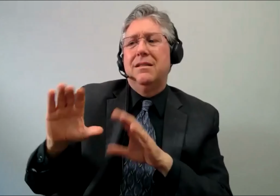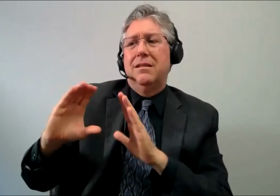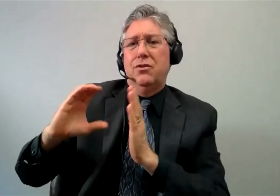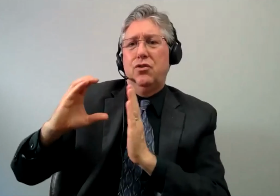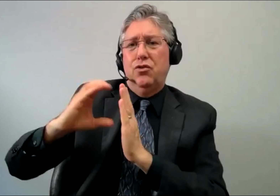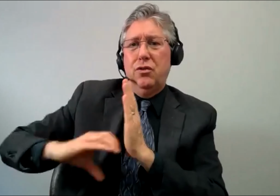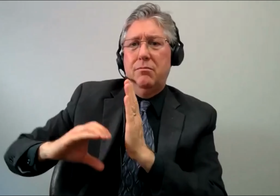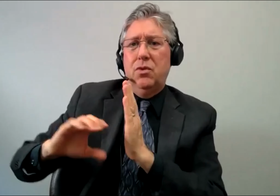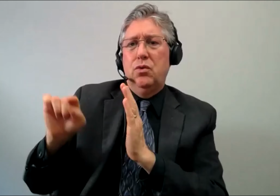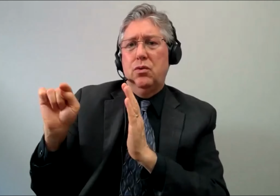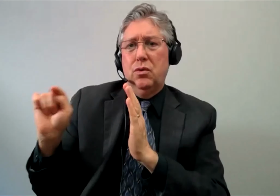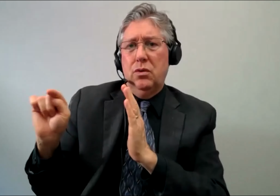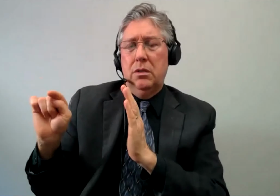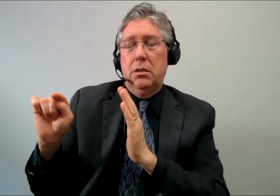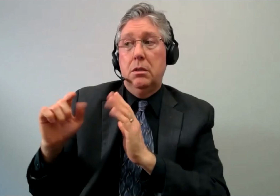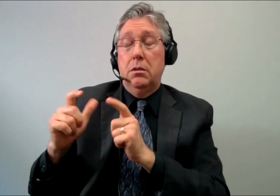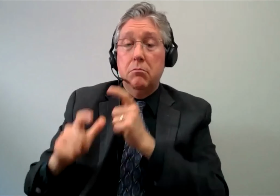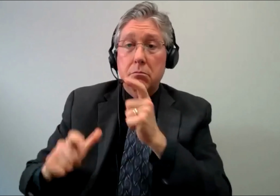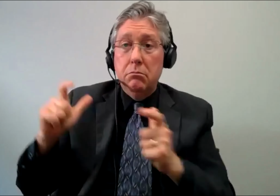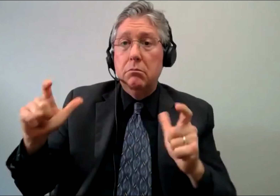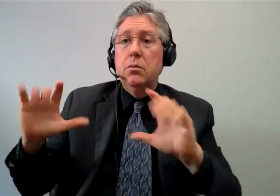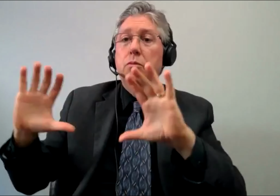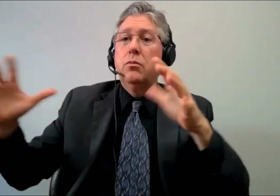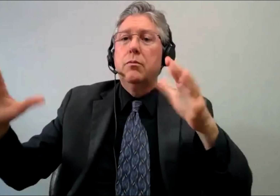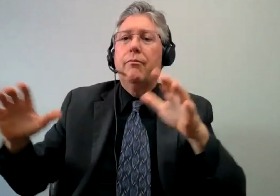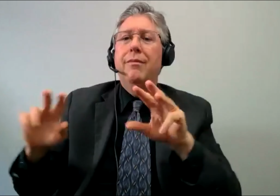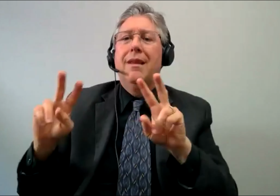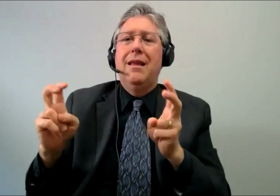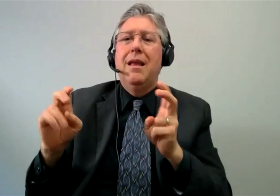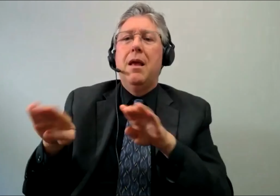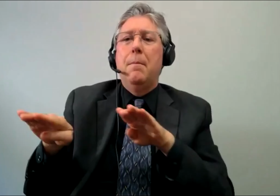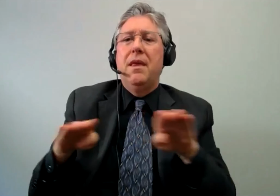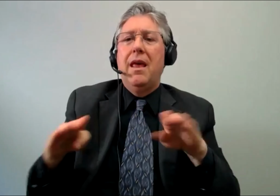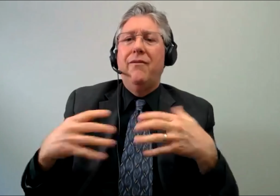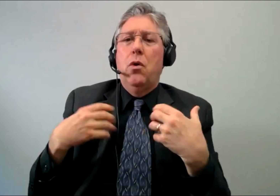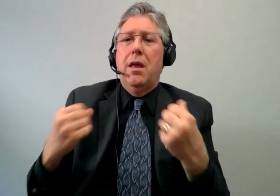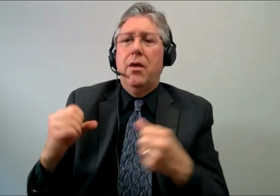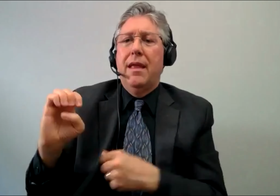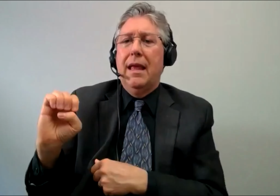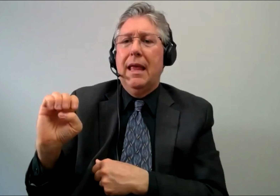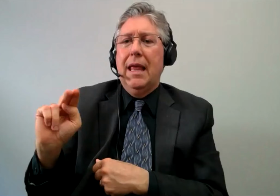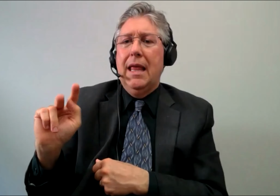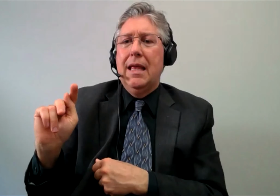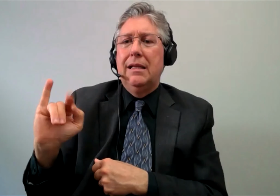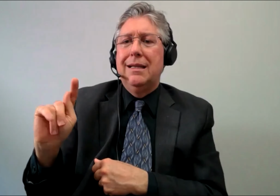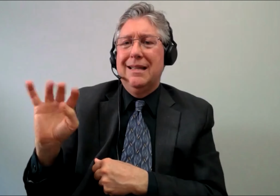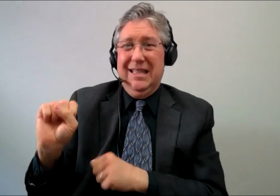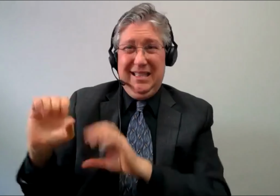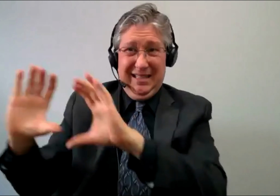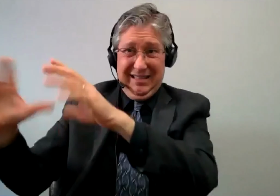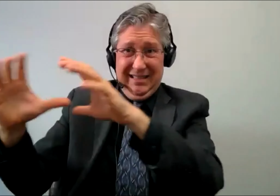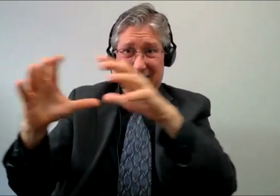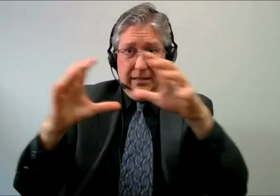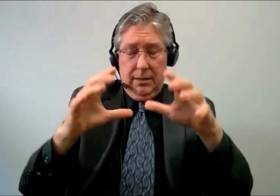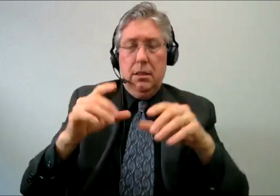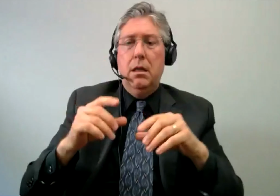pertain to the larger entities across the state called behavioral health entities. And I think this particular question is bringing